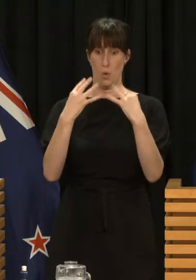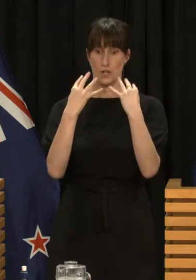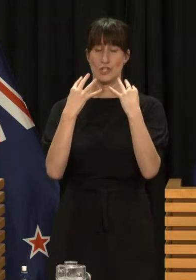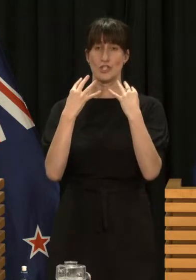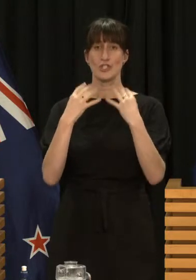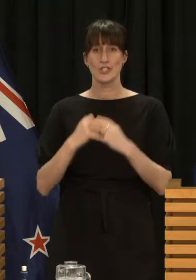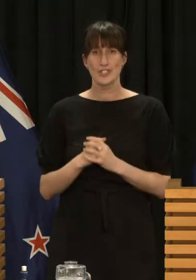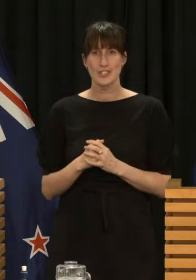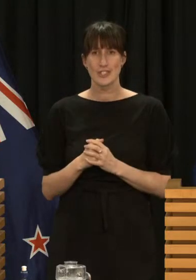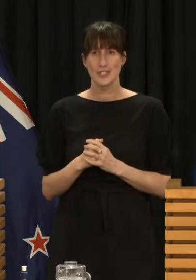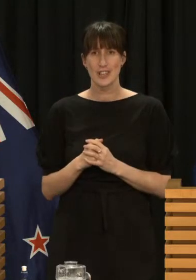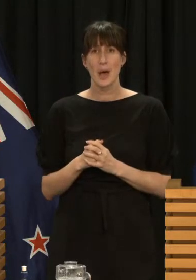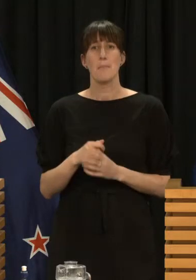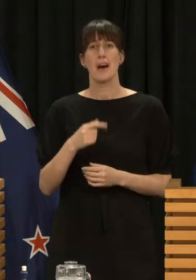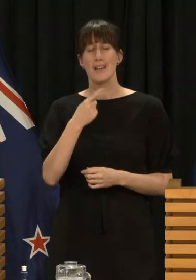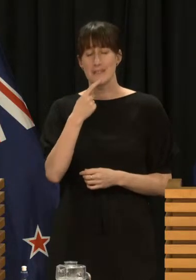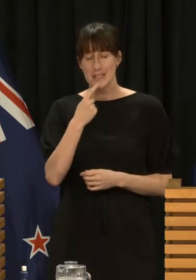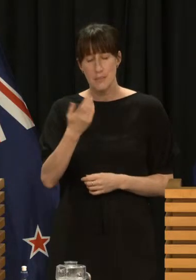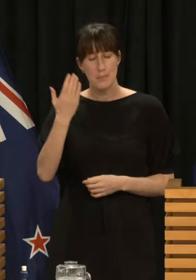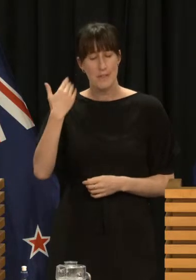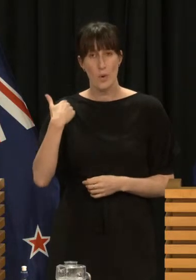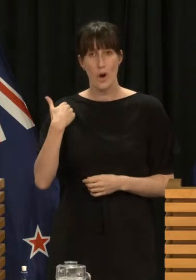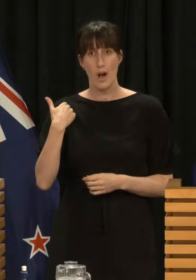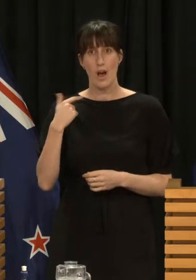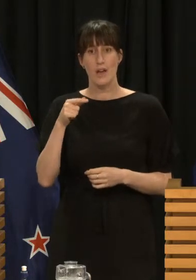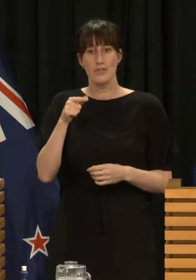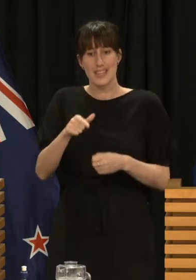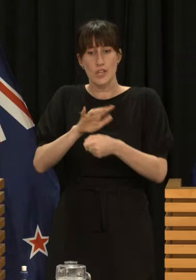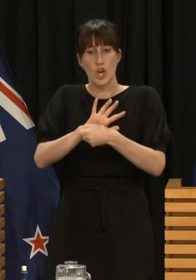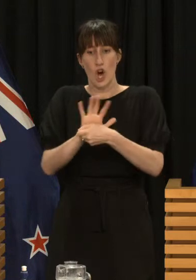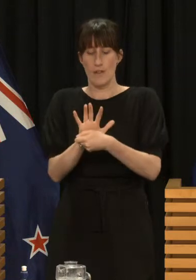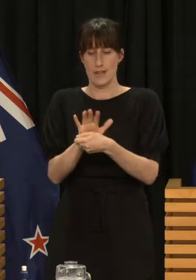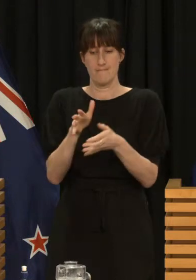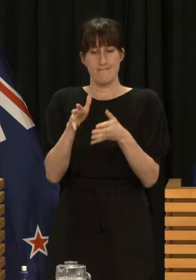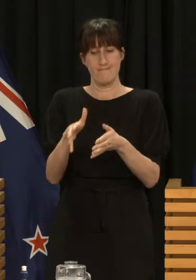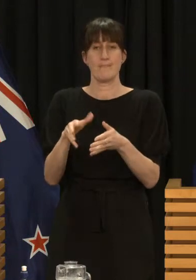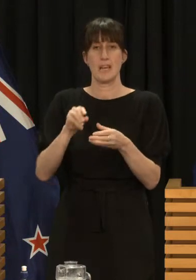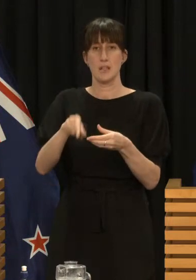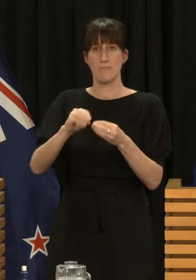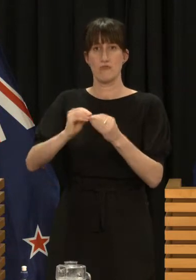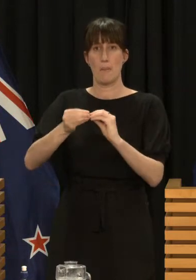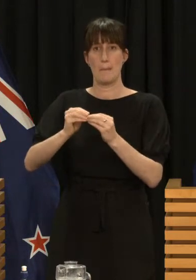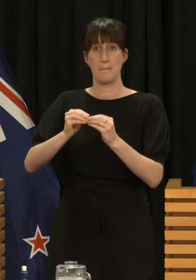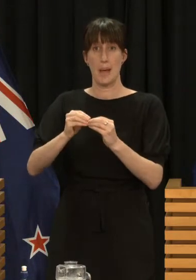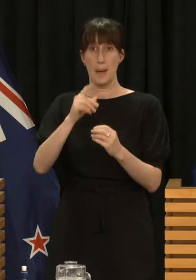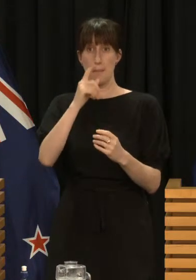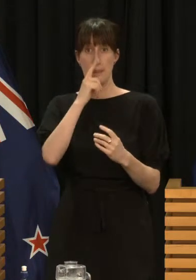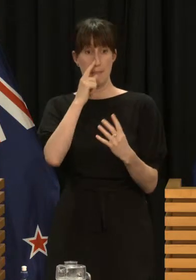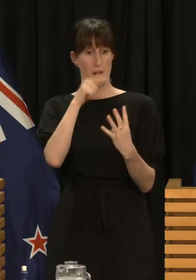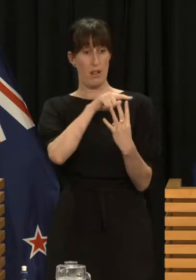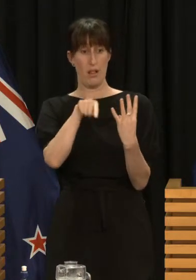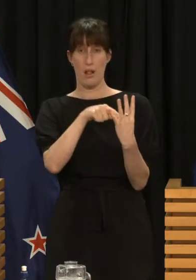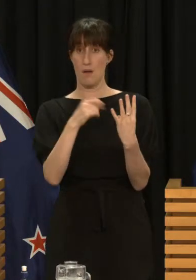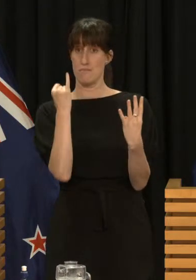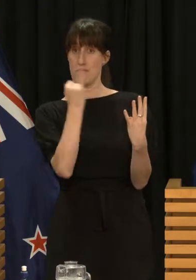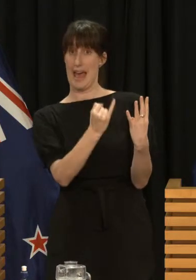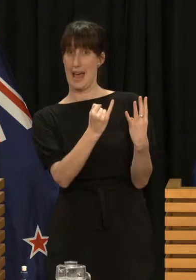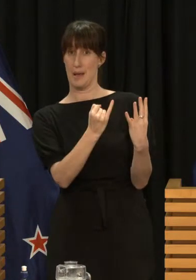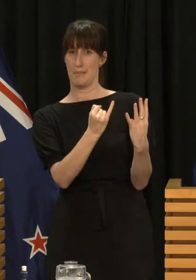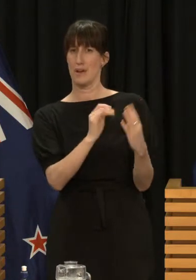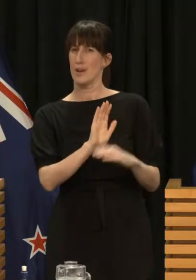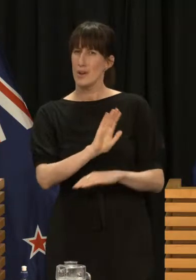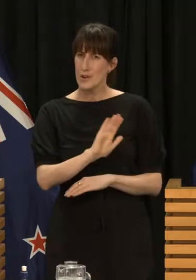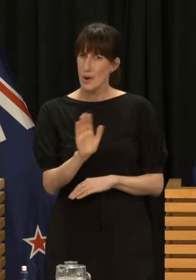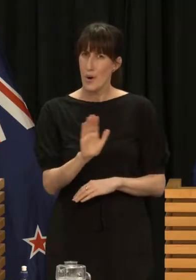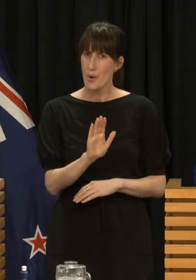is the virus that's the problem and not the people. They do not deserve to have blame heaped upon them. They need